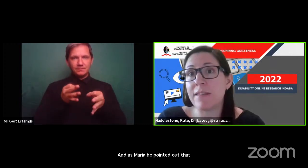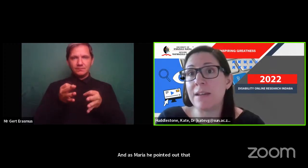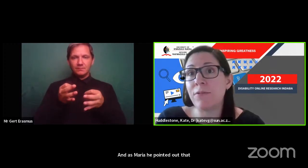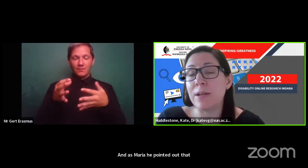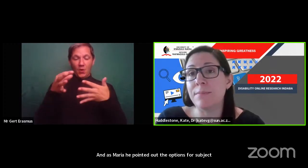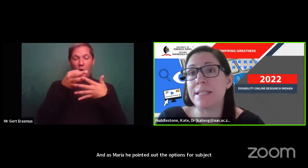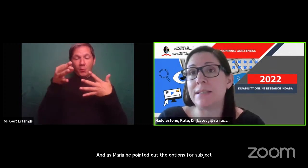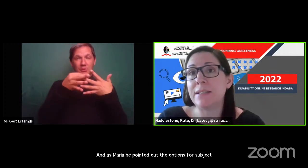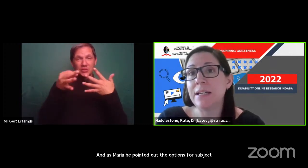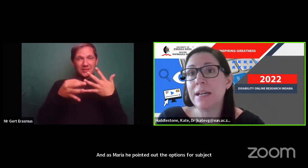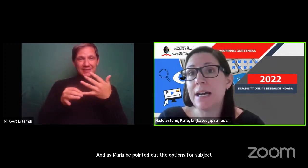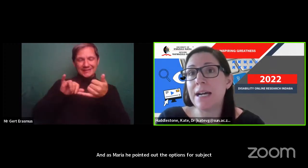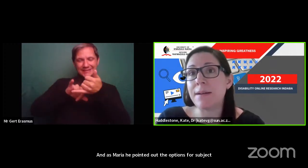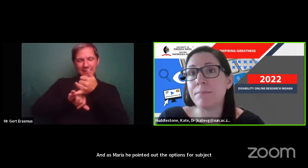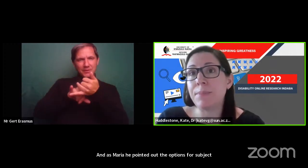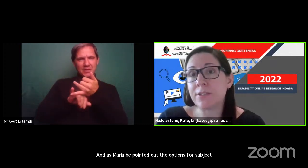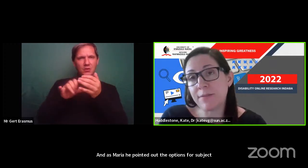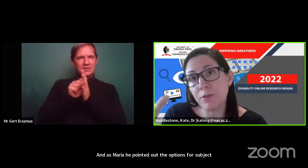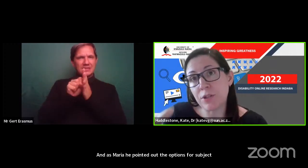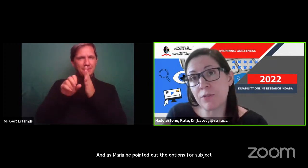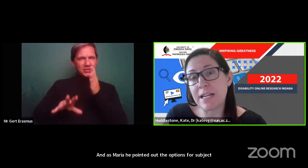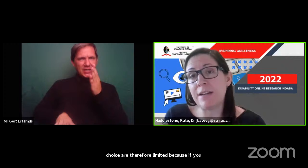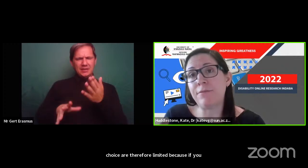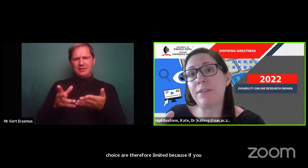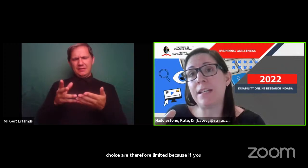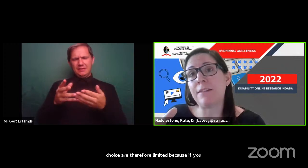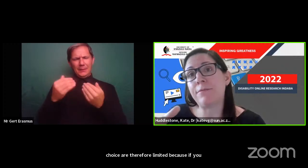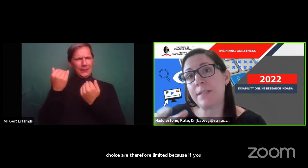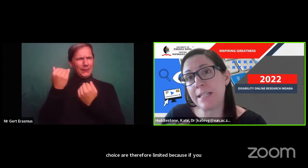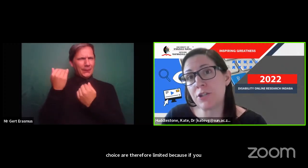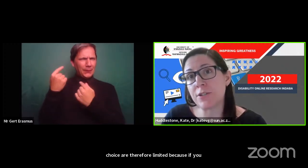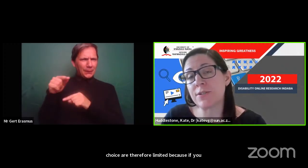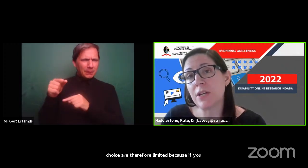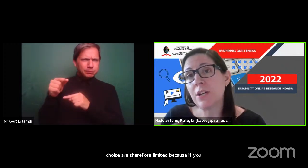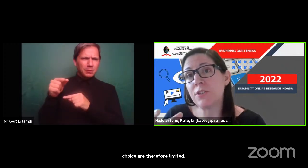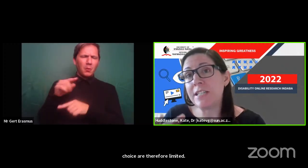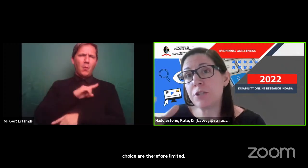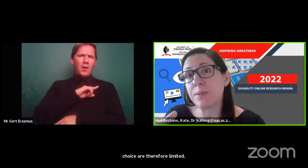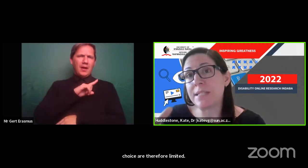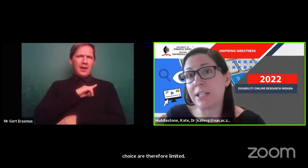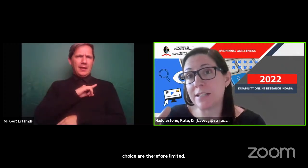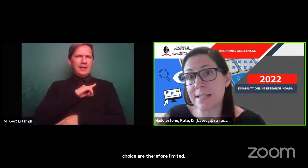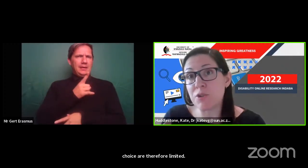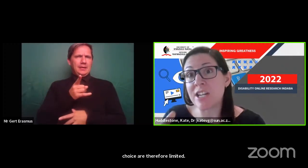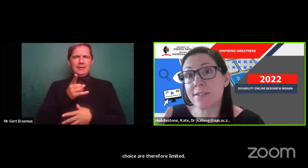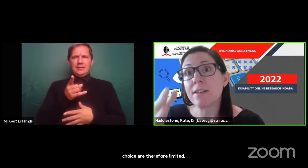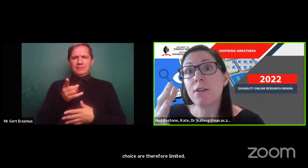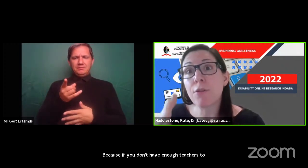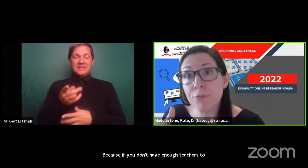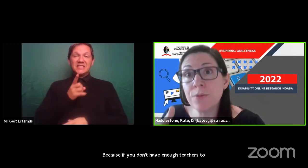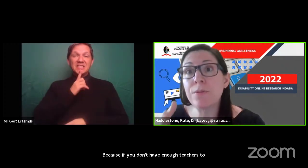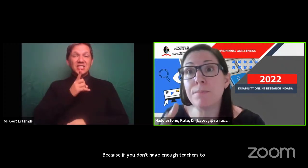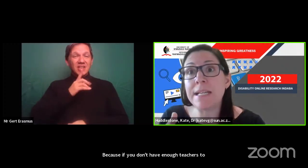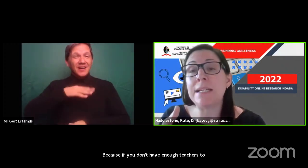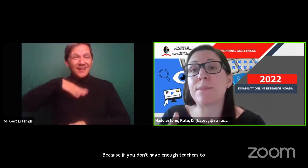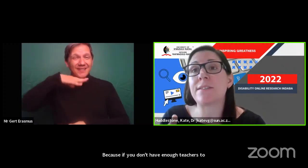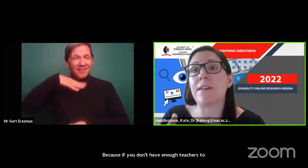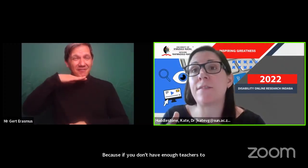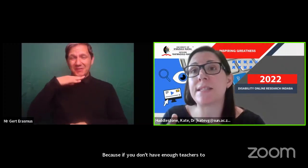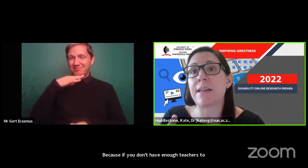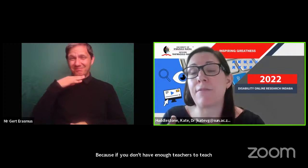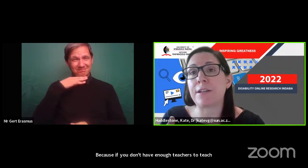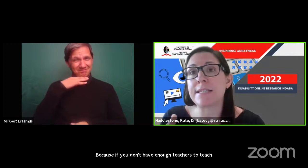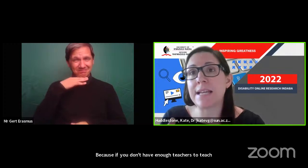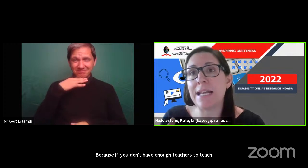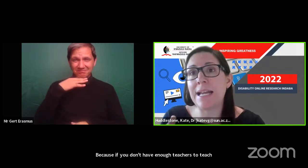choice are therefore limited, because if you don't have enough teachers to teach particular subjects through the mediums